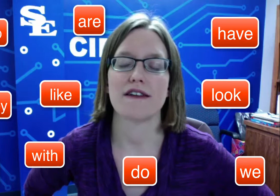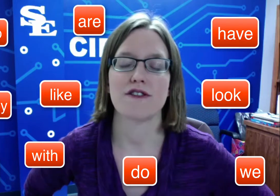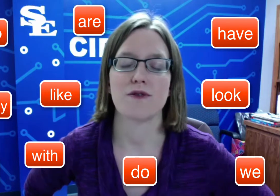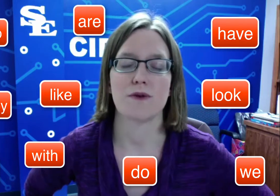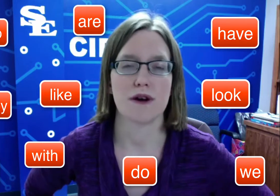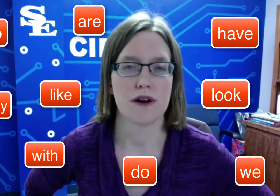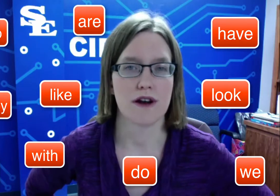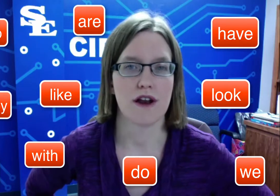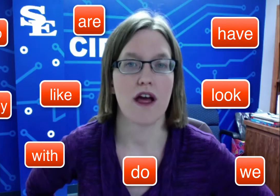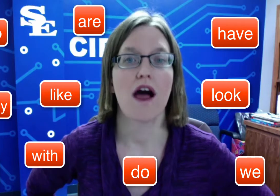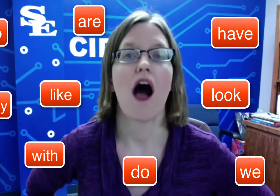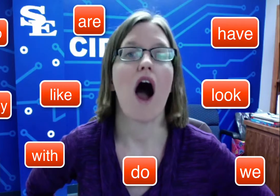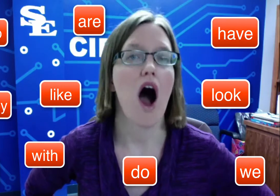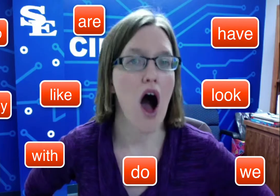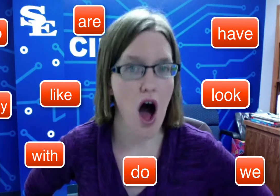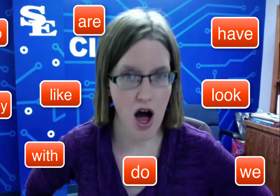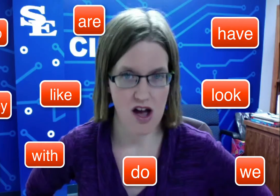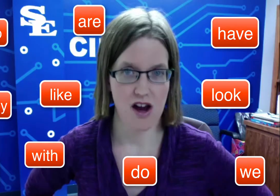the word are.